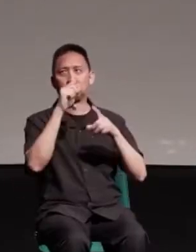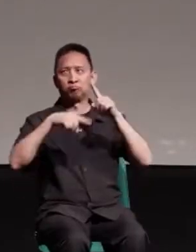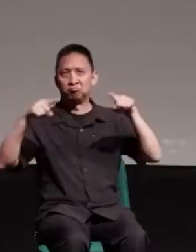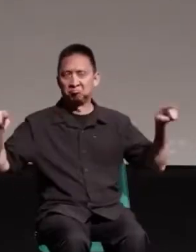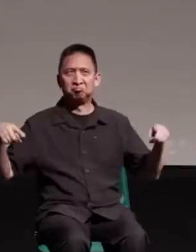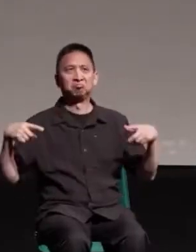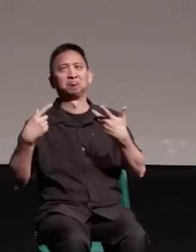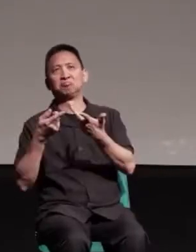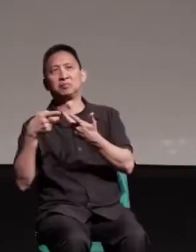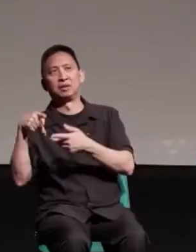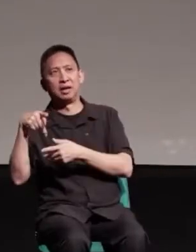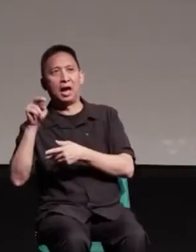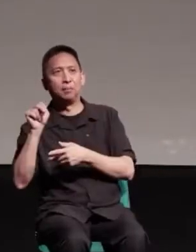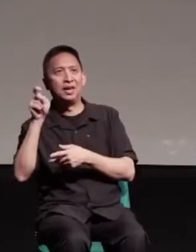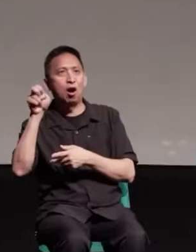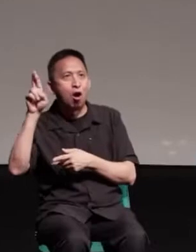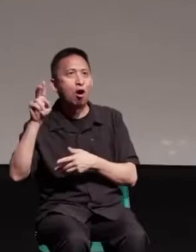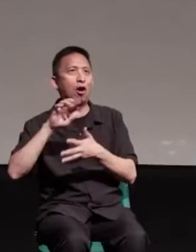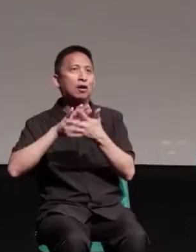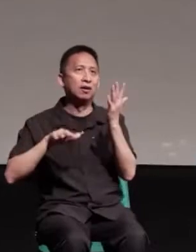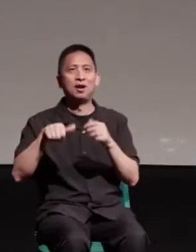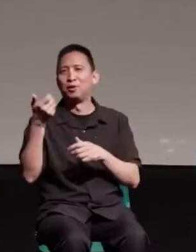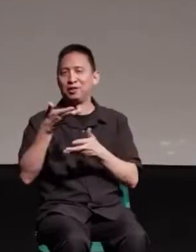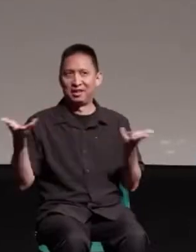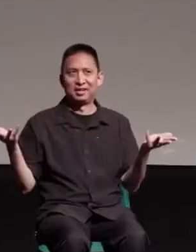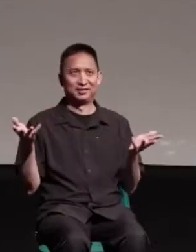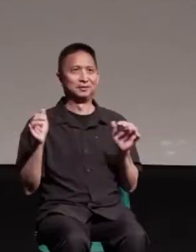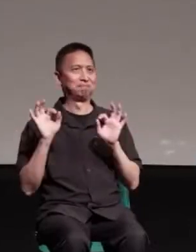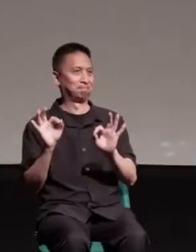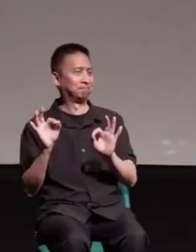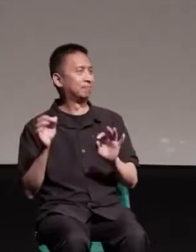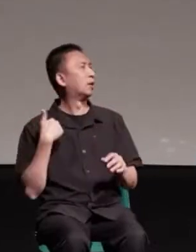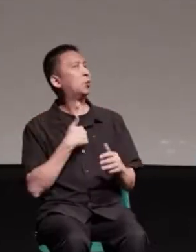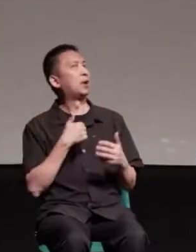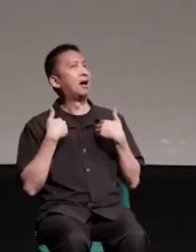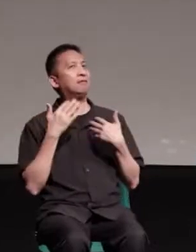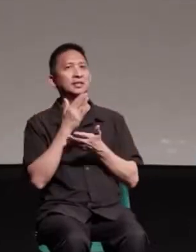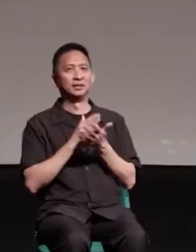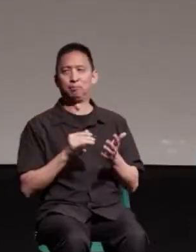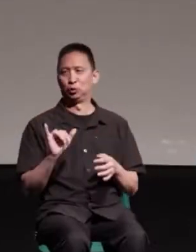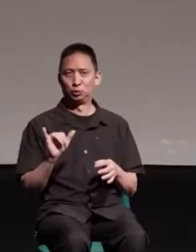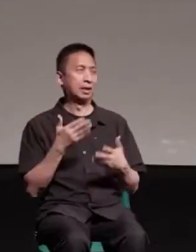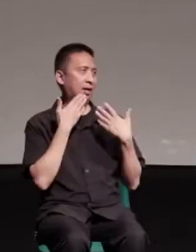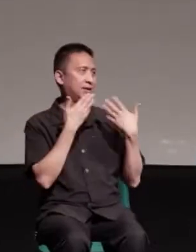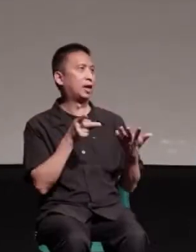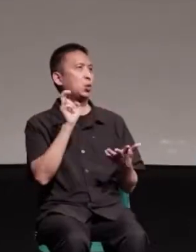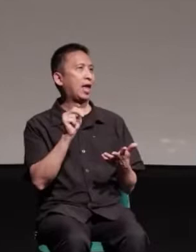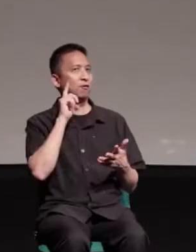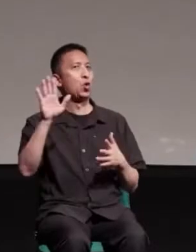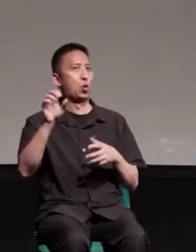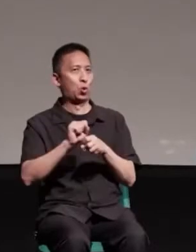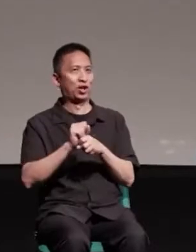public radio as well as BAVAC. We have some BAVAC members here. Thank you, Ken, for your work at